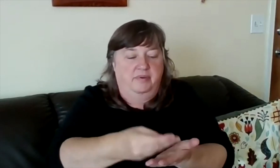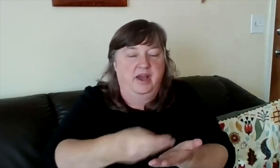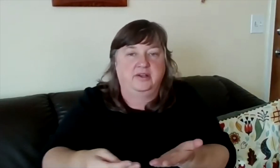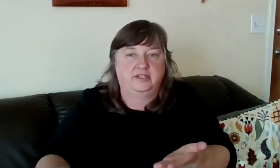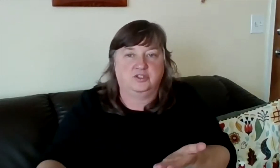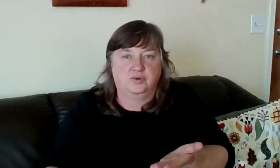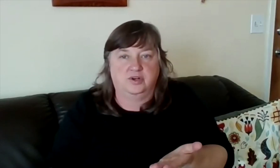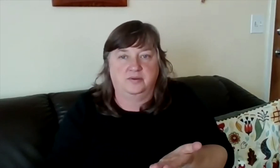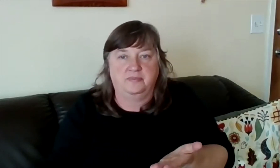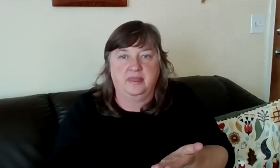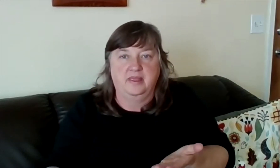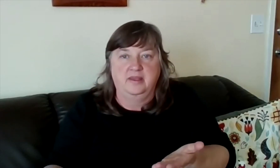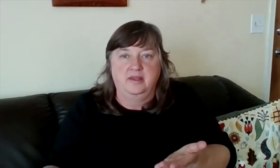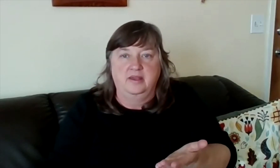pile gets shorter.